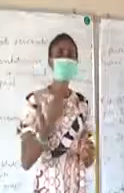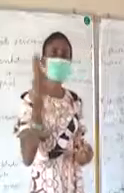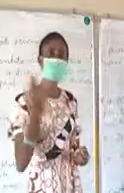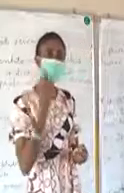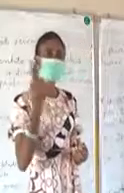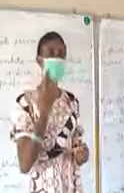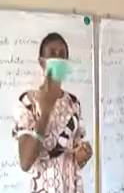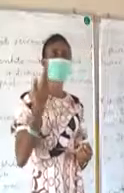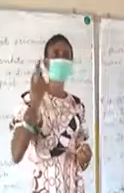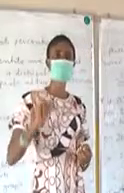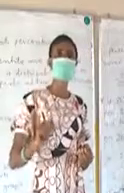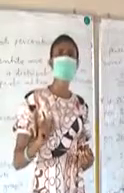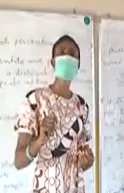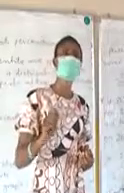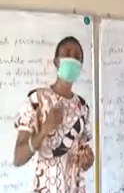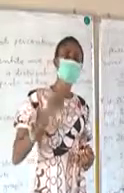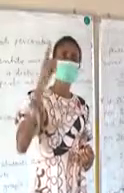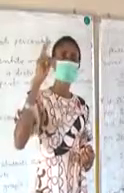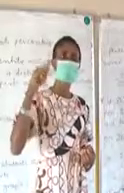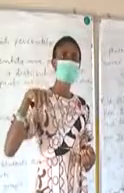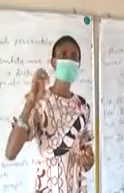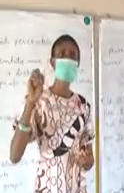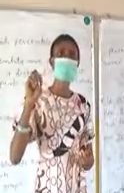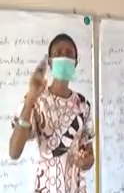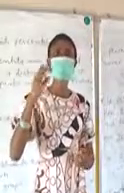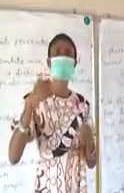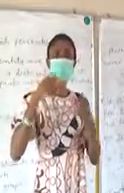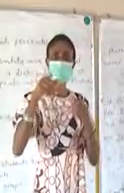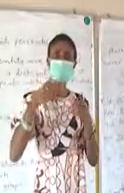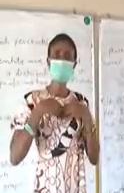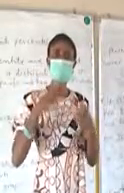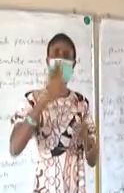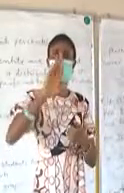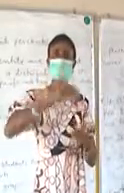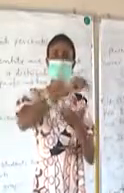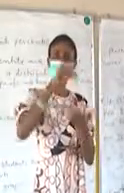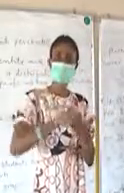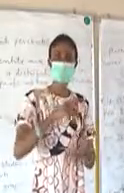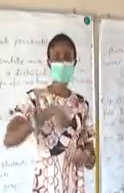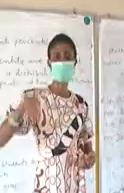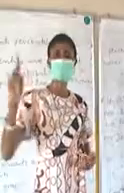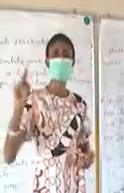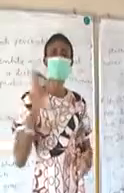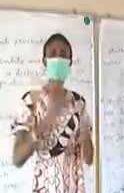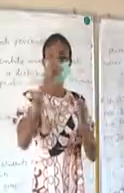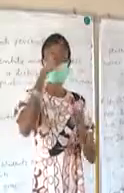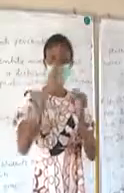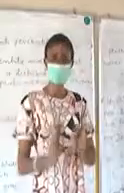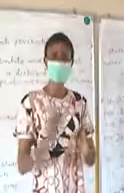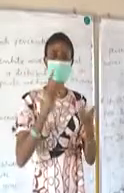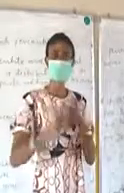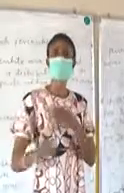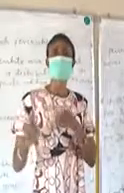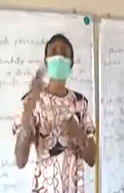boundary correctly, you have your method mark. You can see if you decide to use the upper